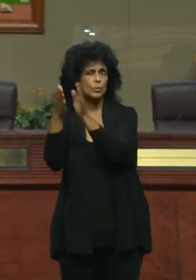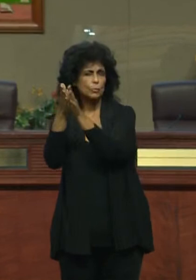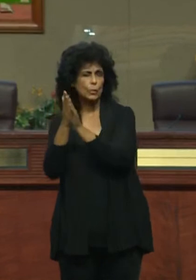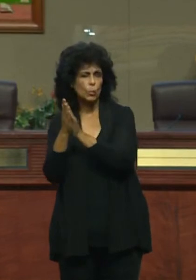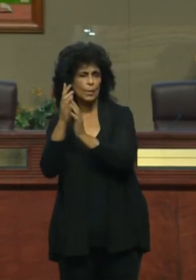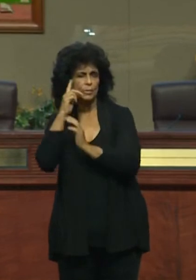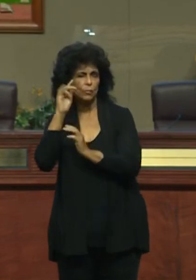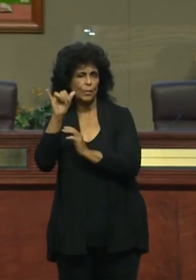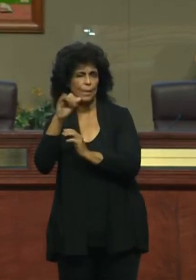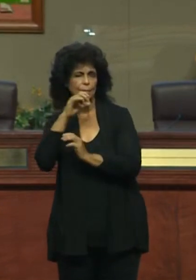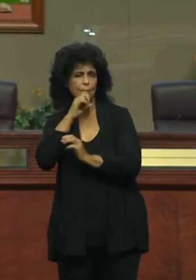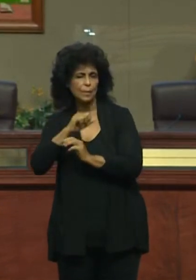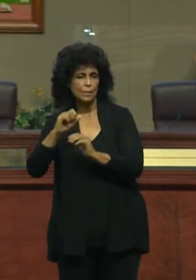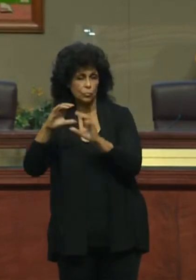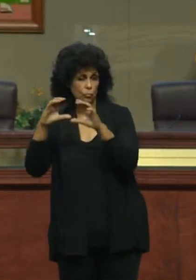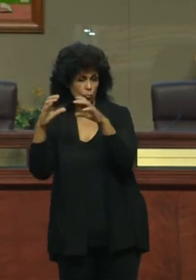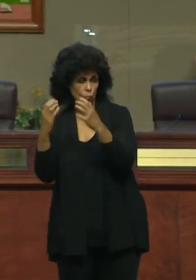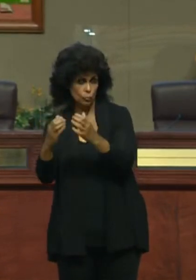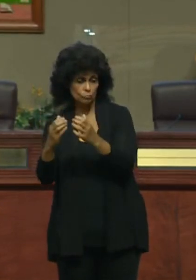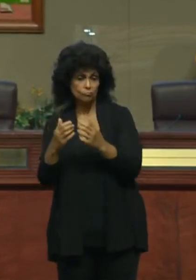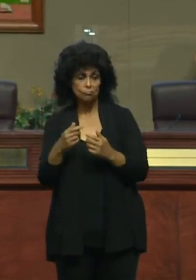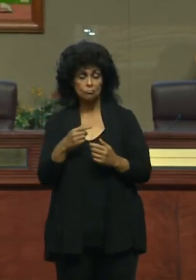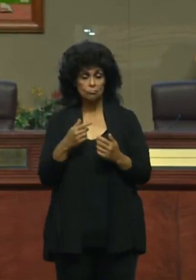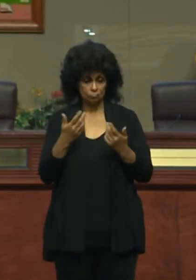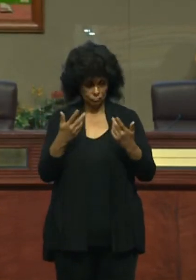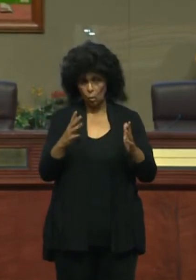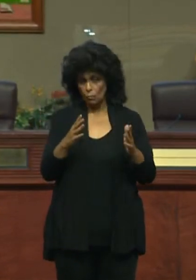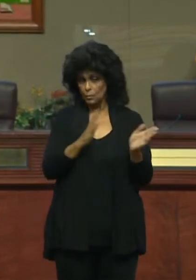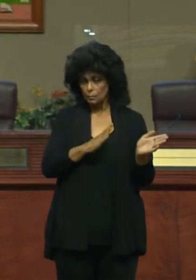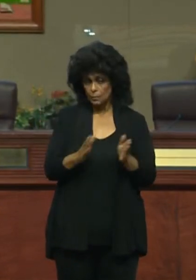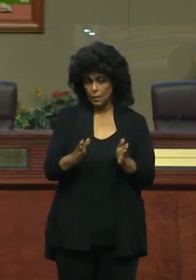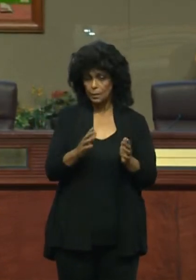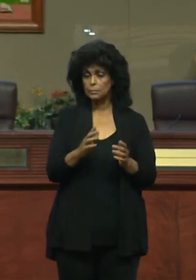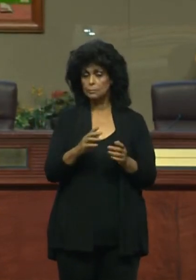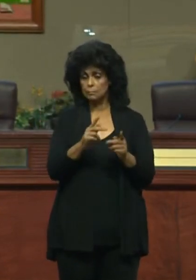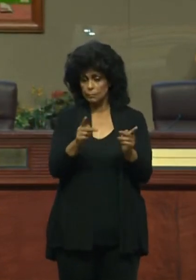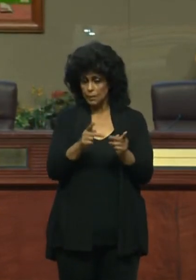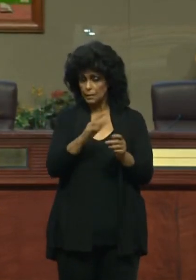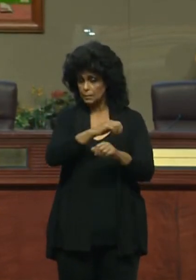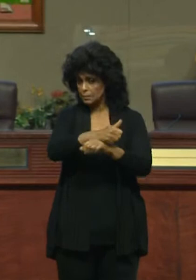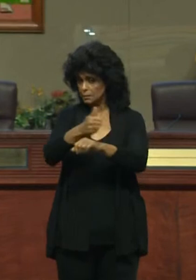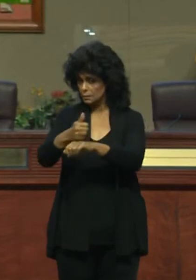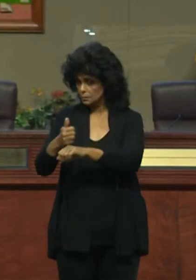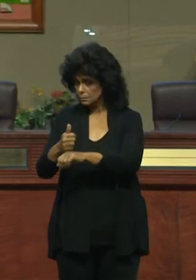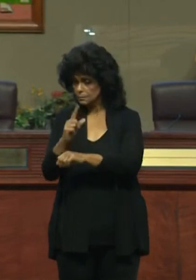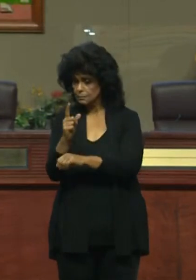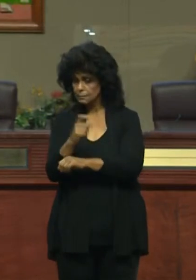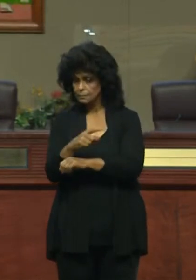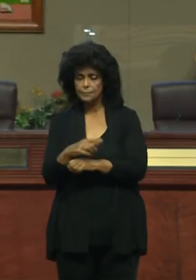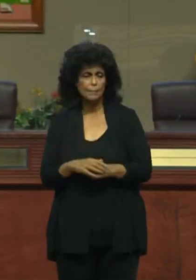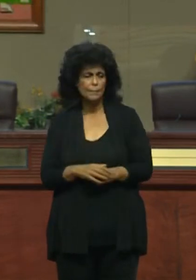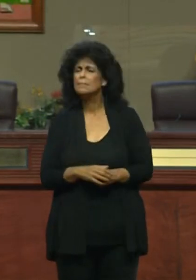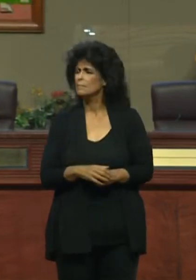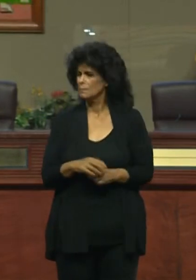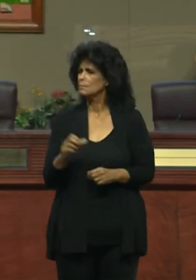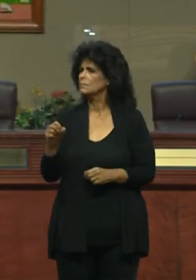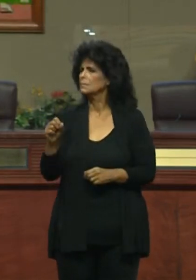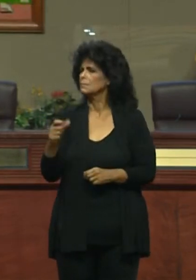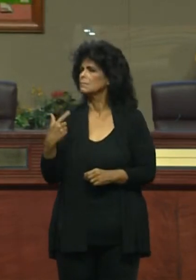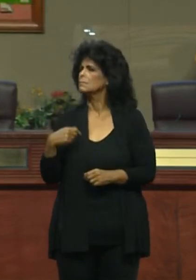this week, or for certain sites already existing to accommodate that age group? Yeah, we're prepared to accommodate